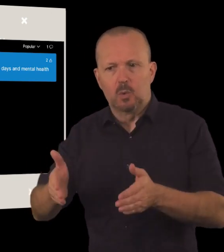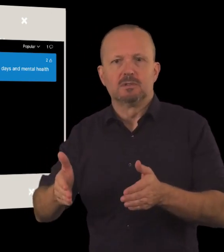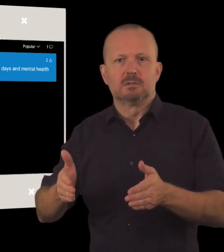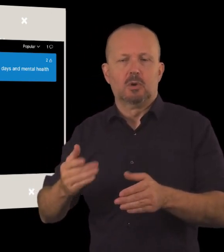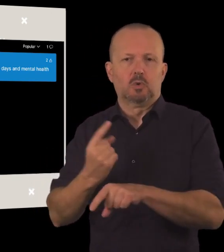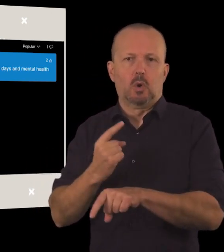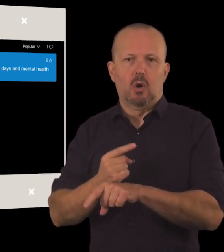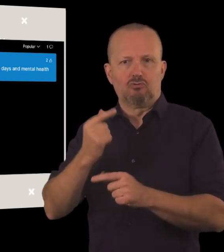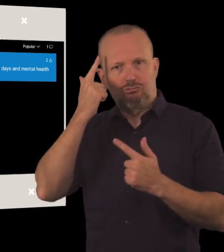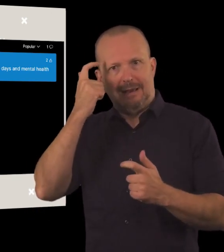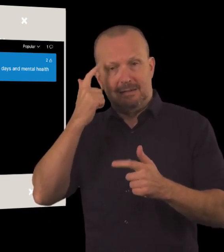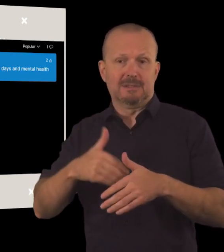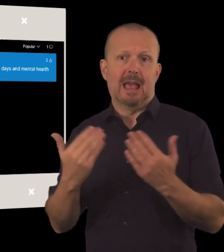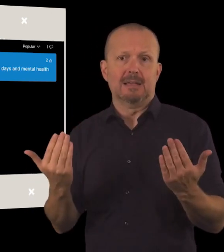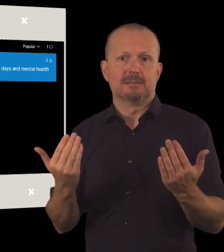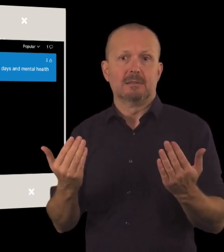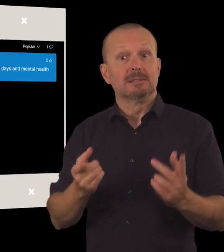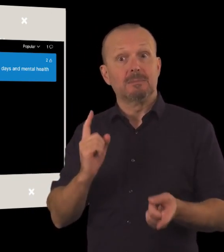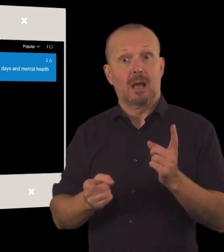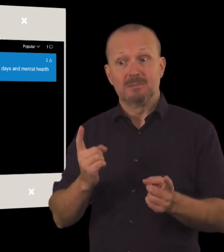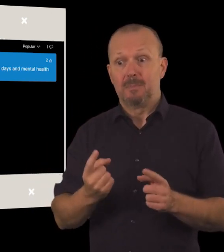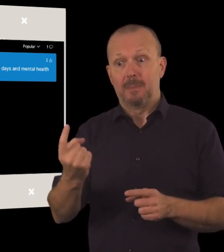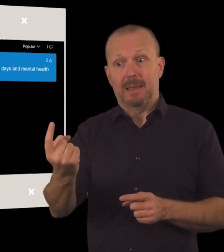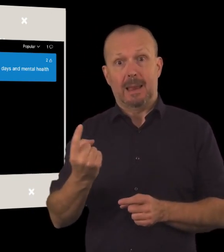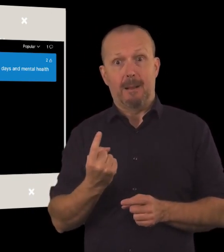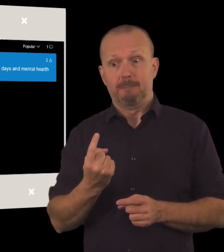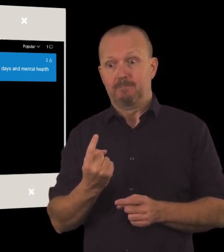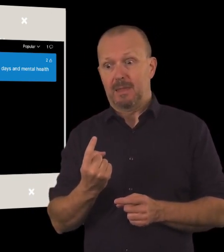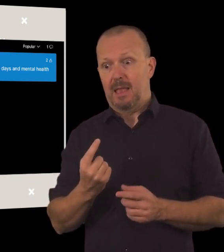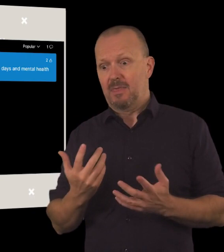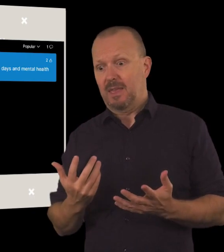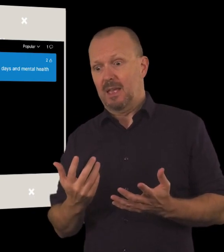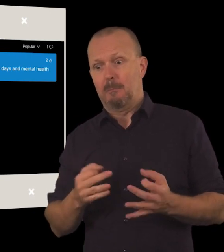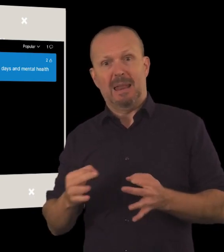I hope I've answered that okay. Thank you, Anonymous, for your question.